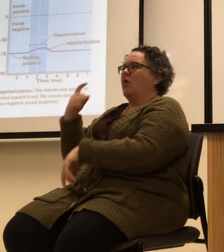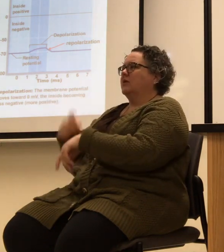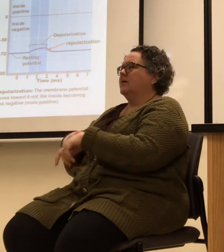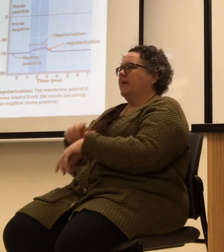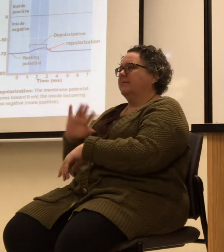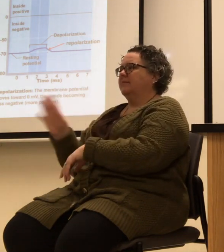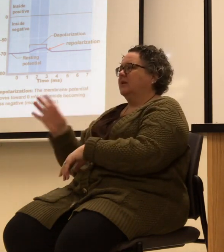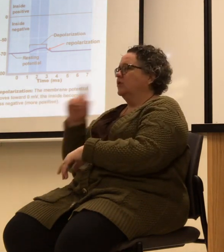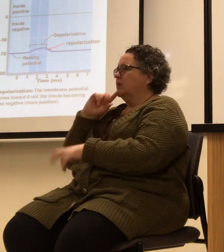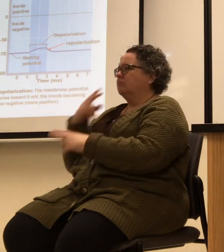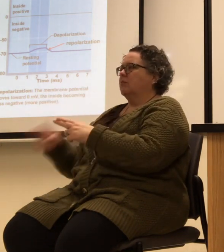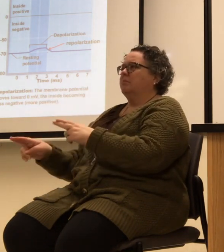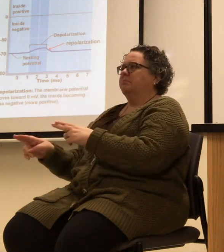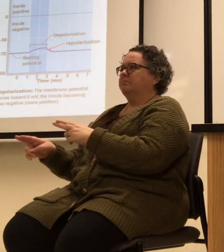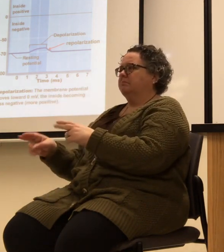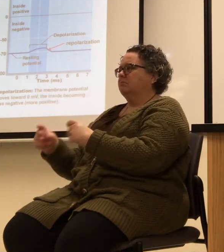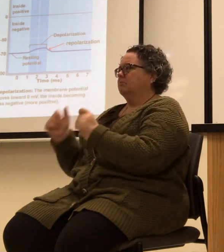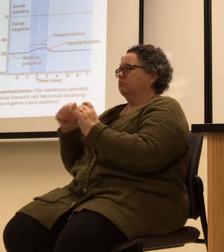period of time.